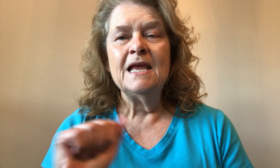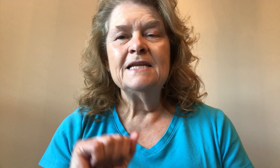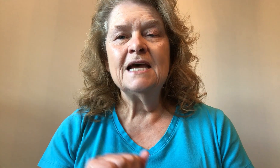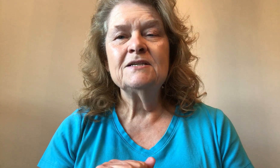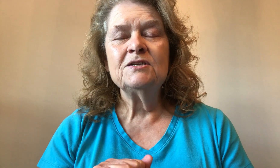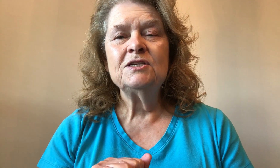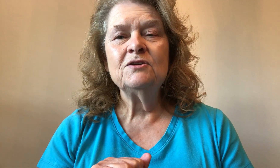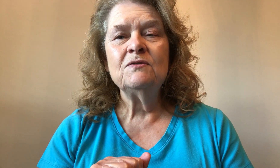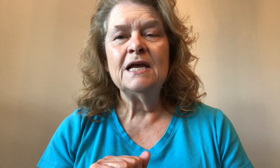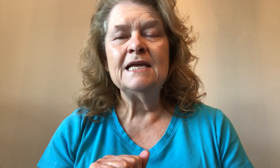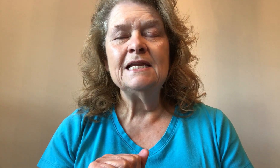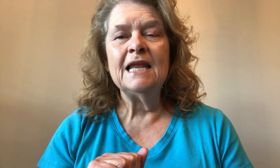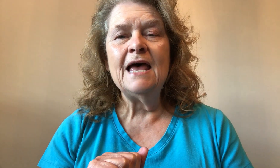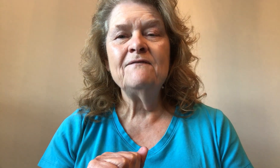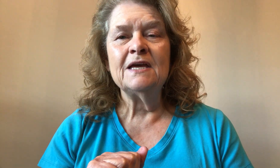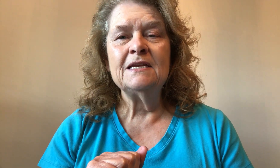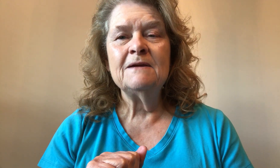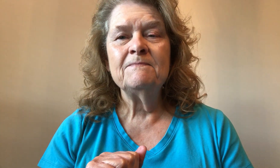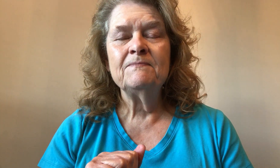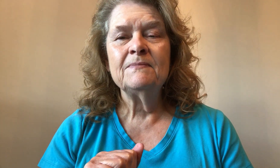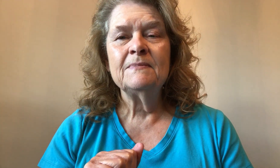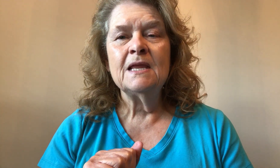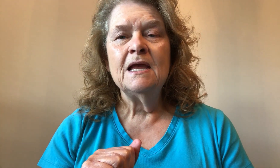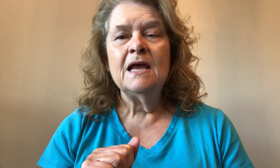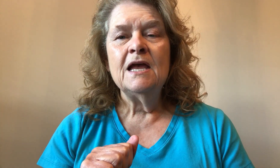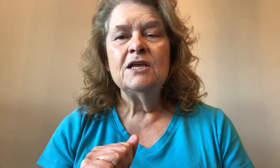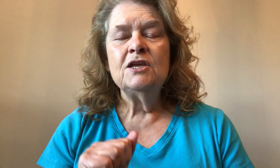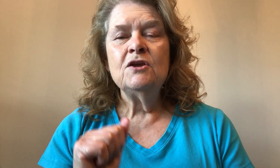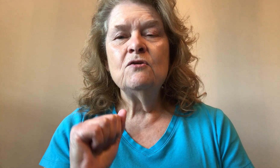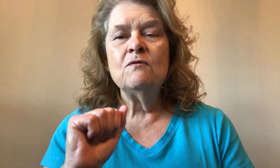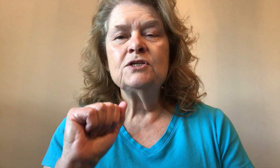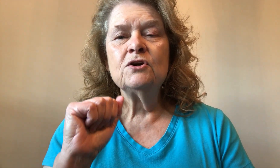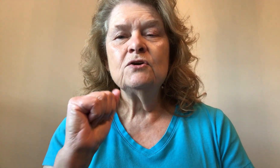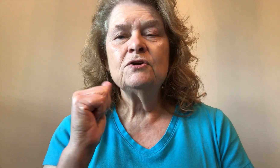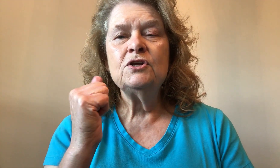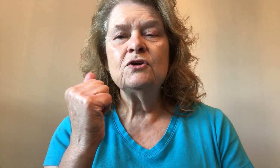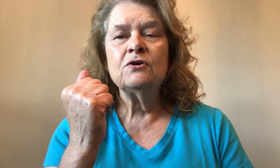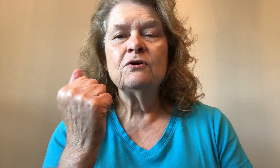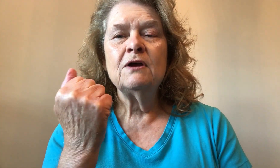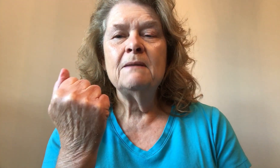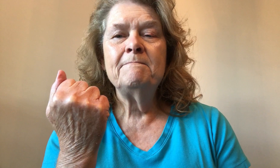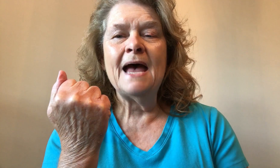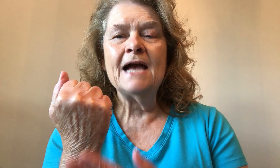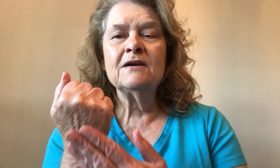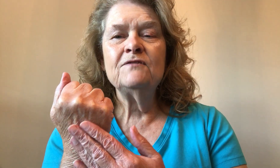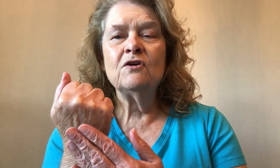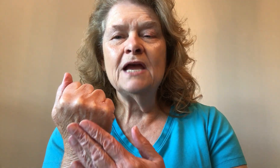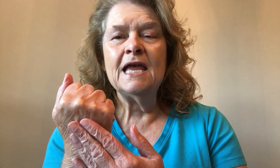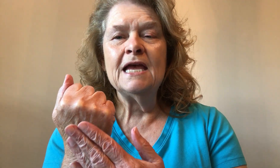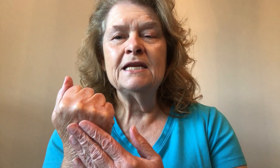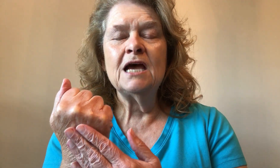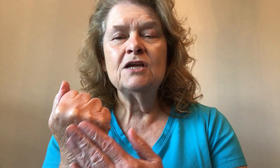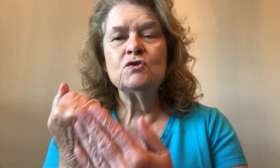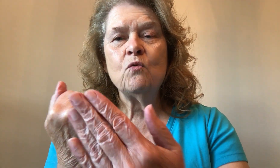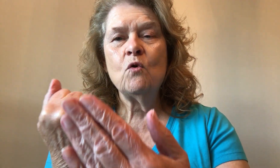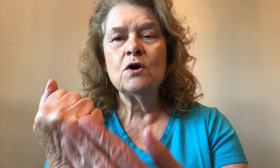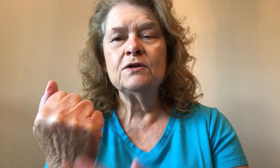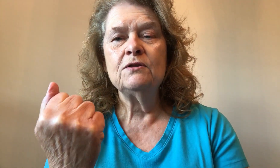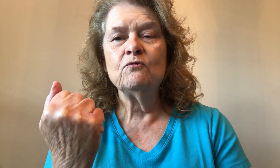Now to do 11, you turn your back of your hand toward the